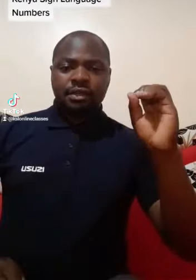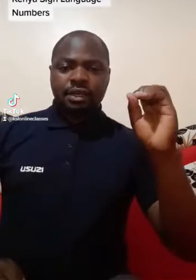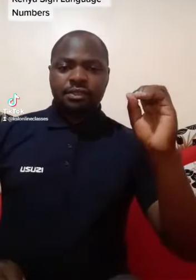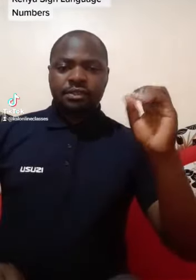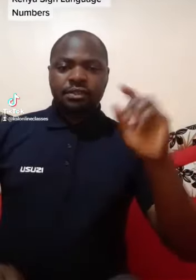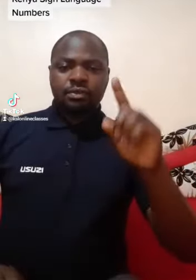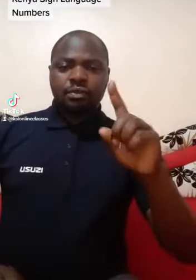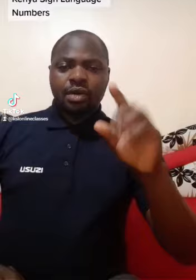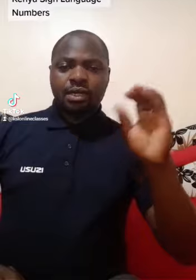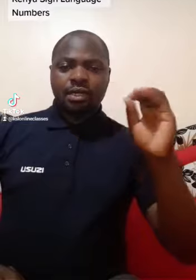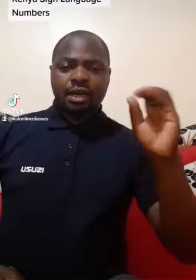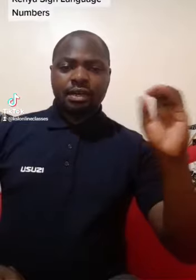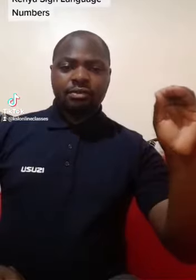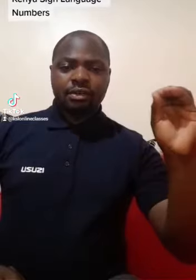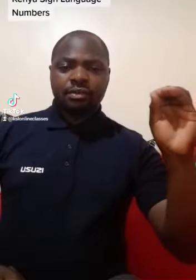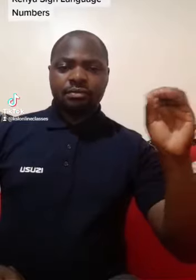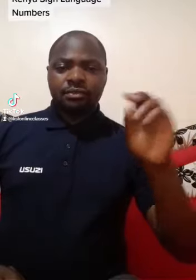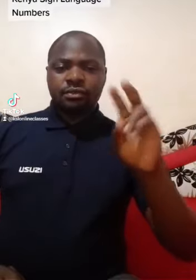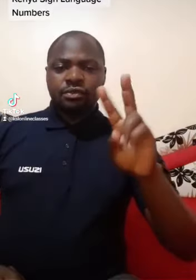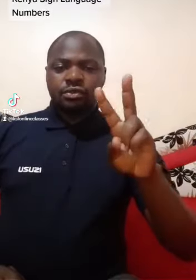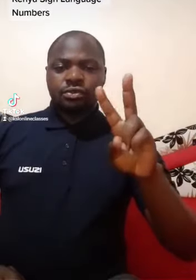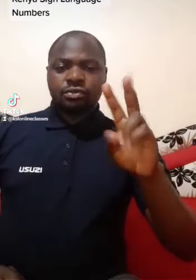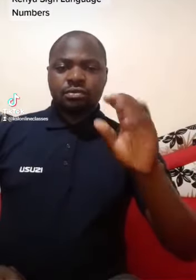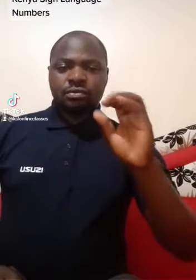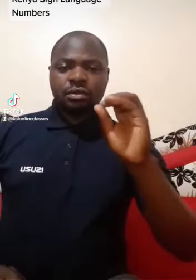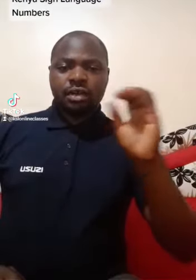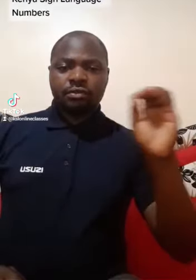90, 100, 200,